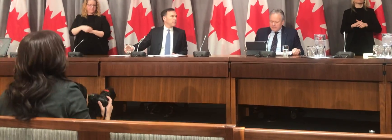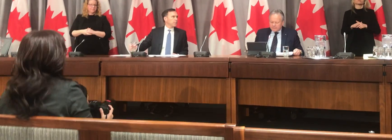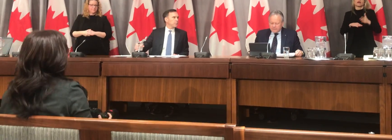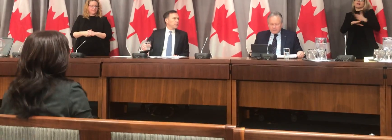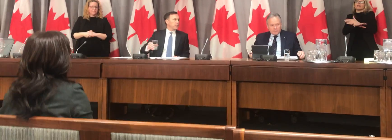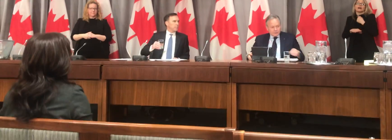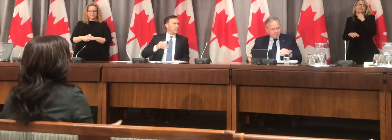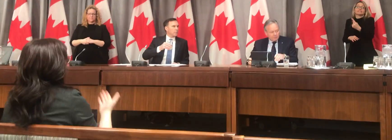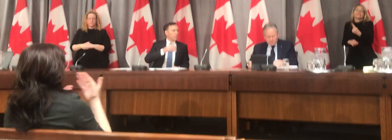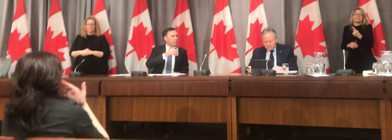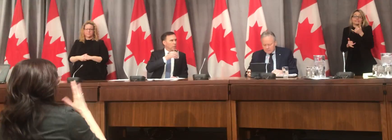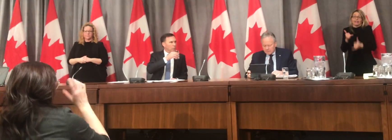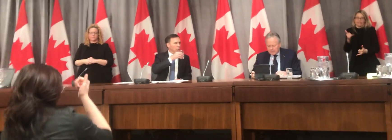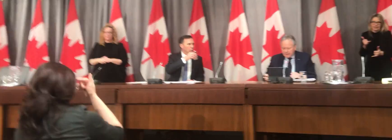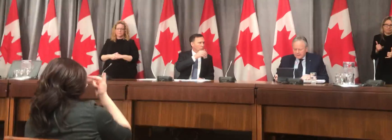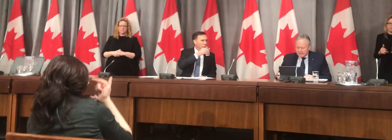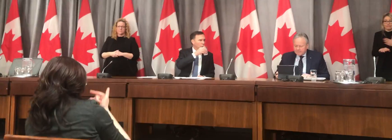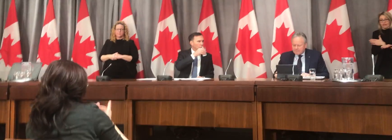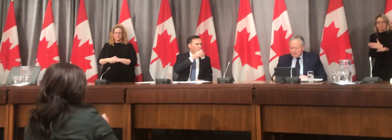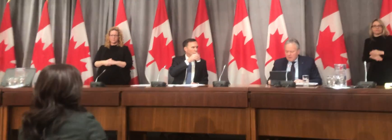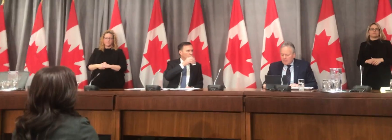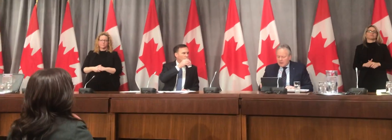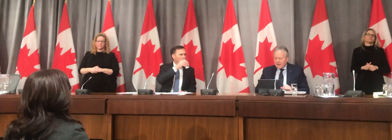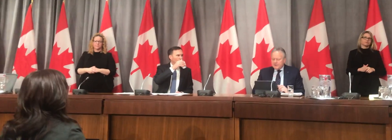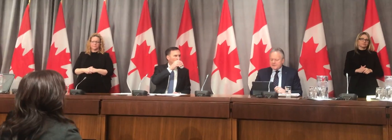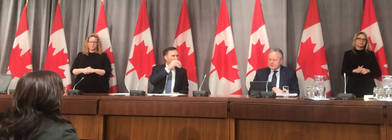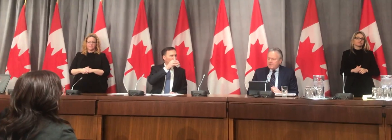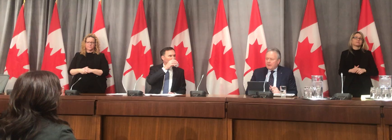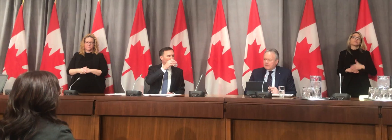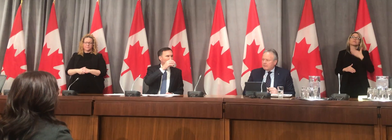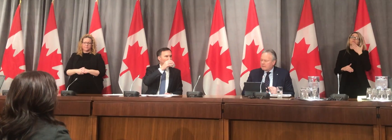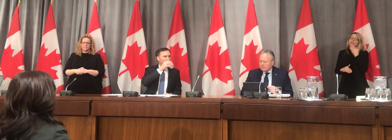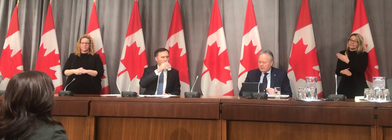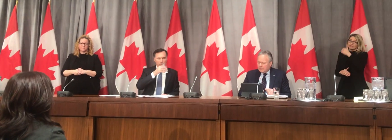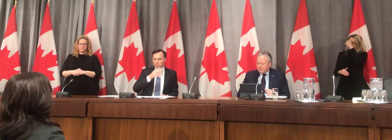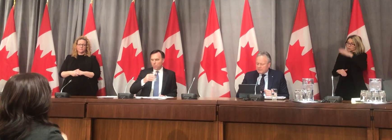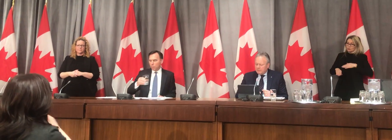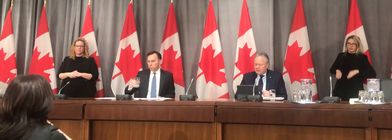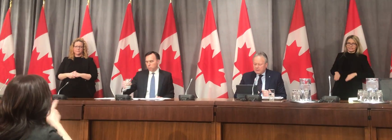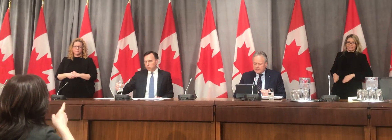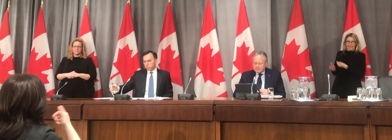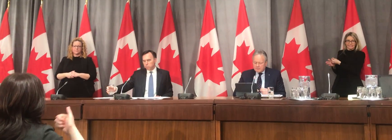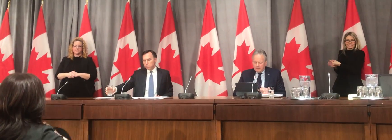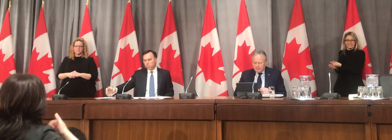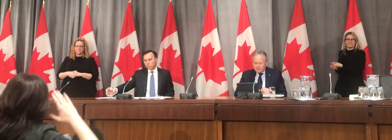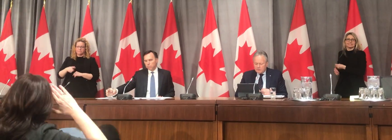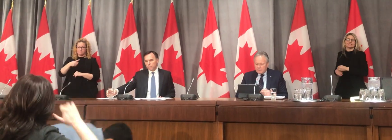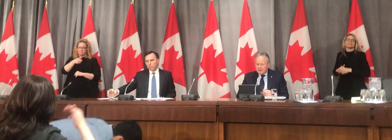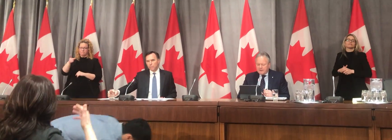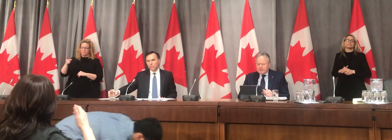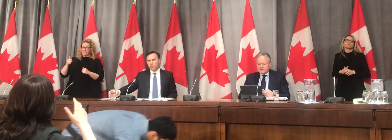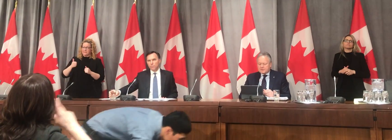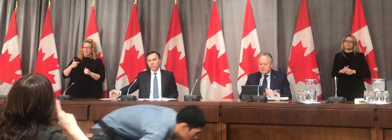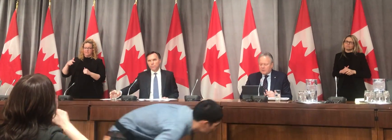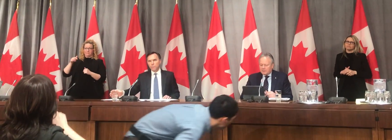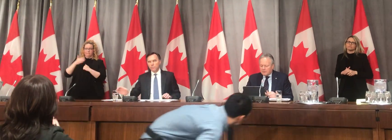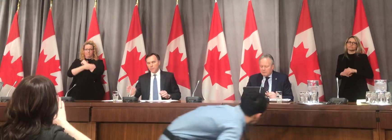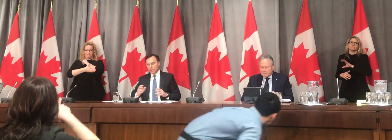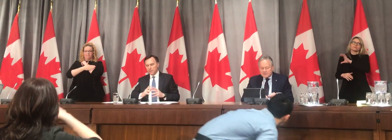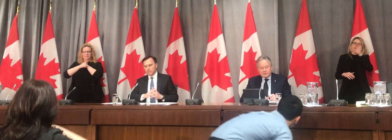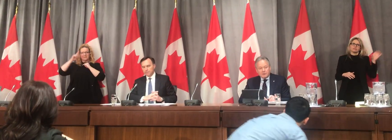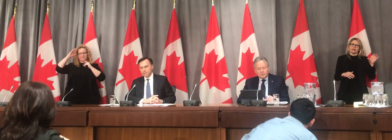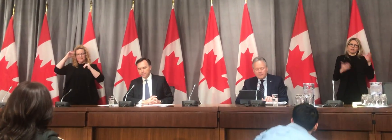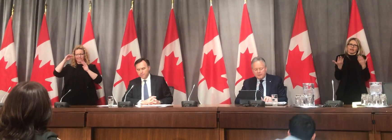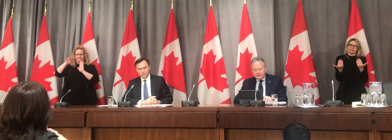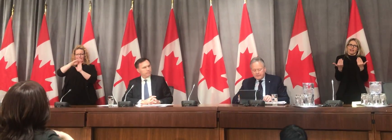Well, thank you, Minister. Bonjour tout le monde. Canadians expect their policymakers to do what it takes to support them